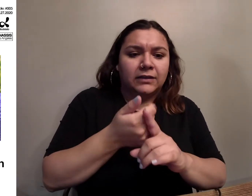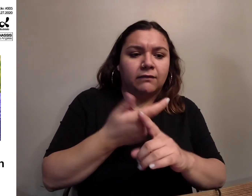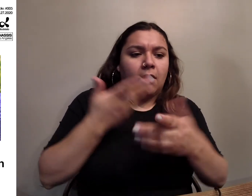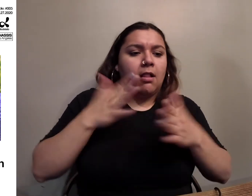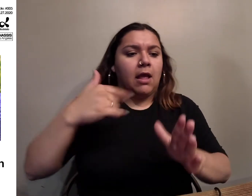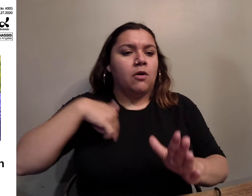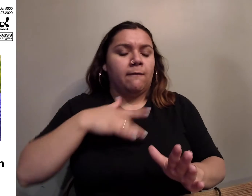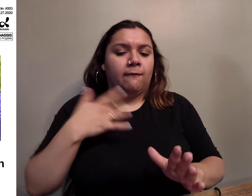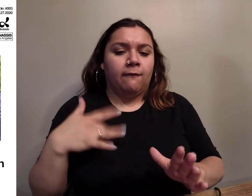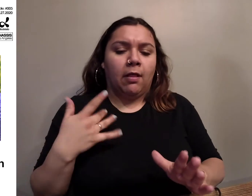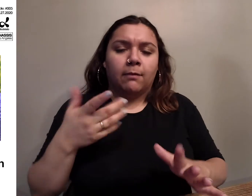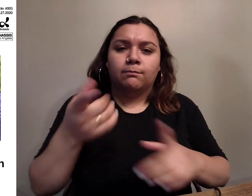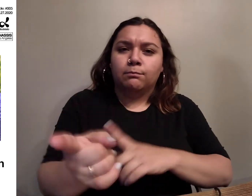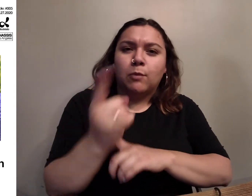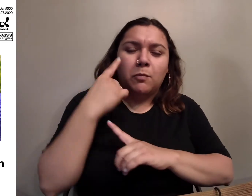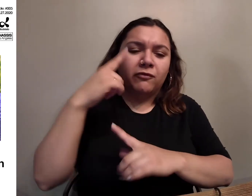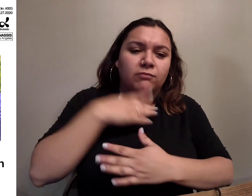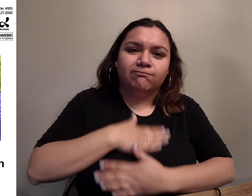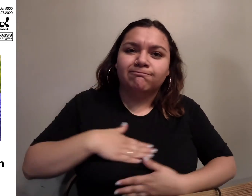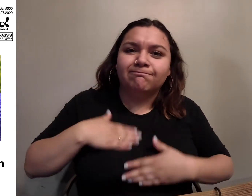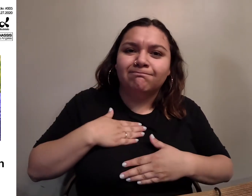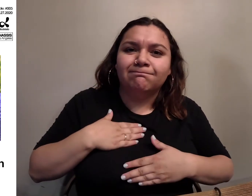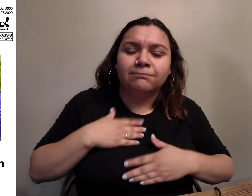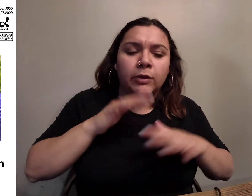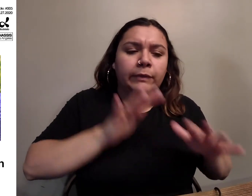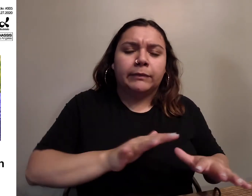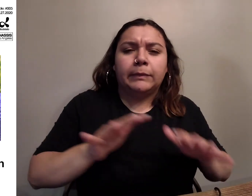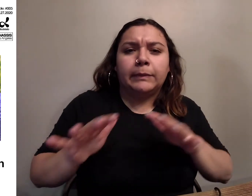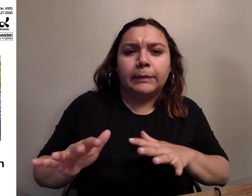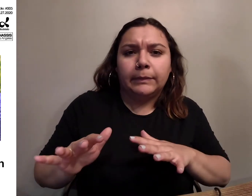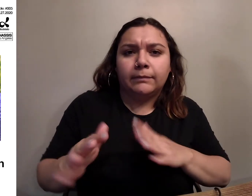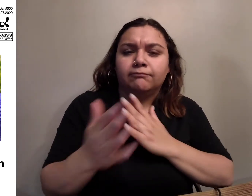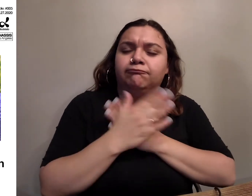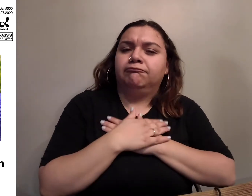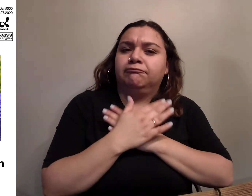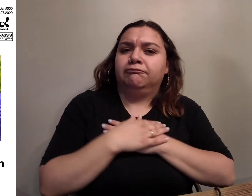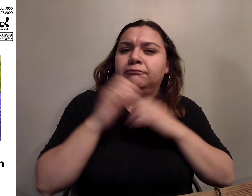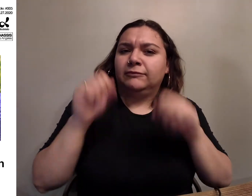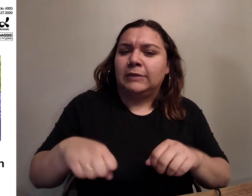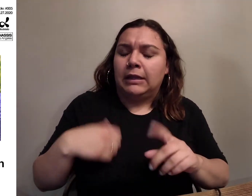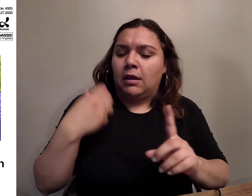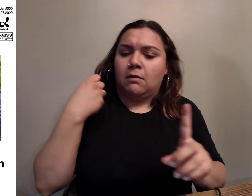through music. It affects us, and it has an effect.